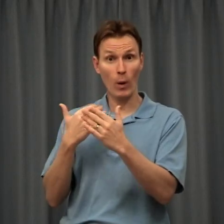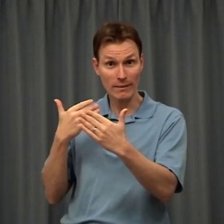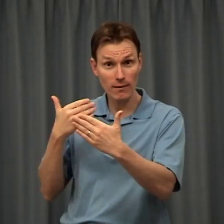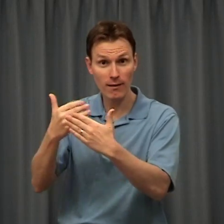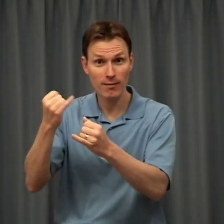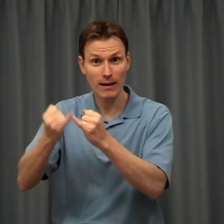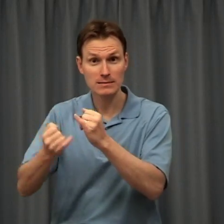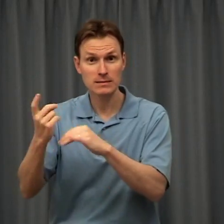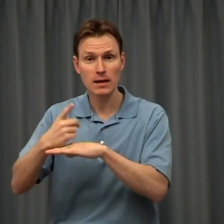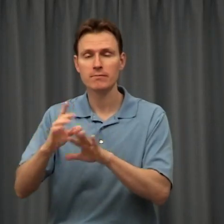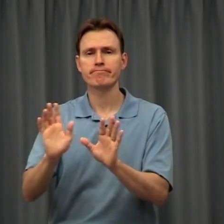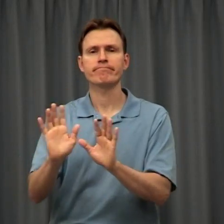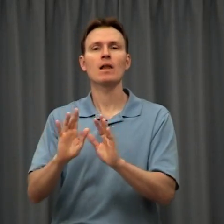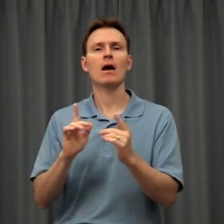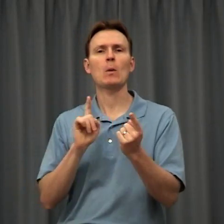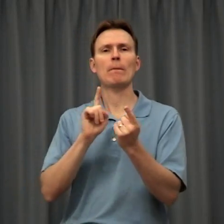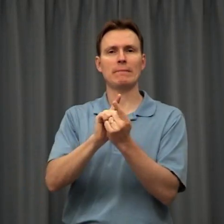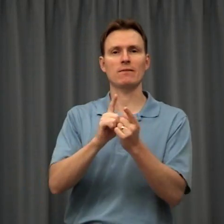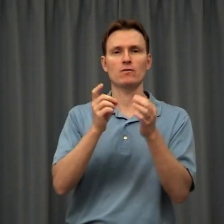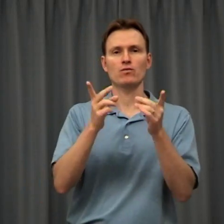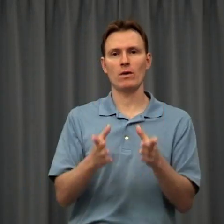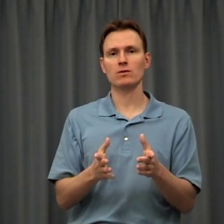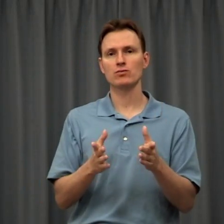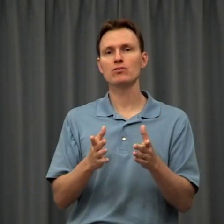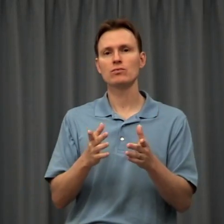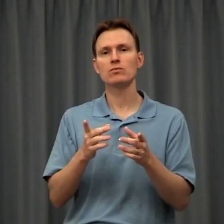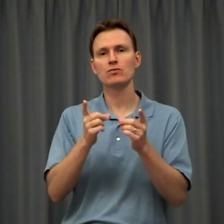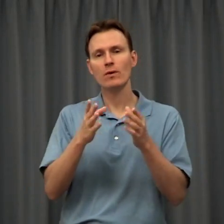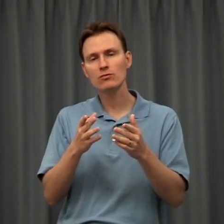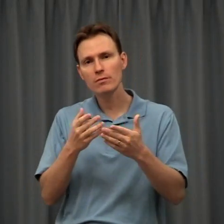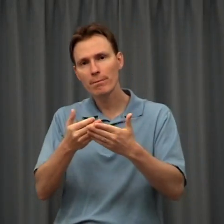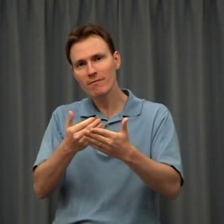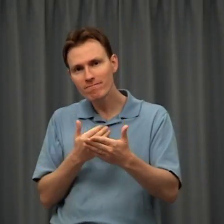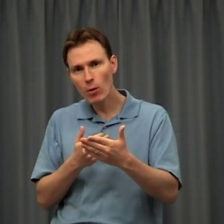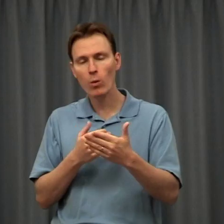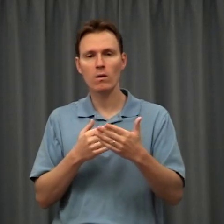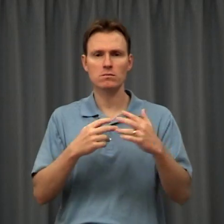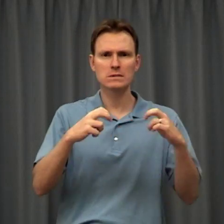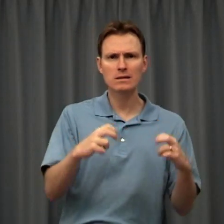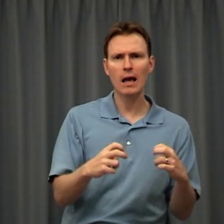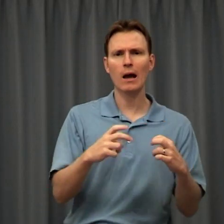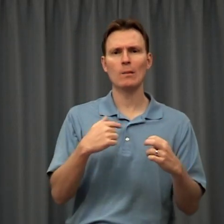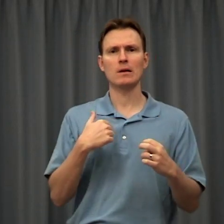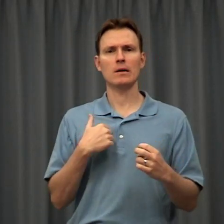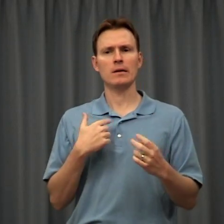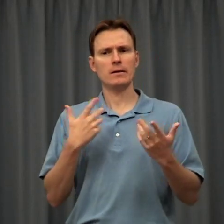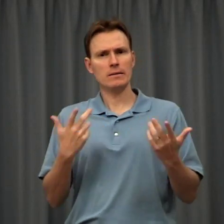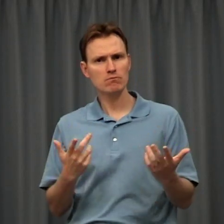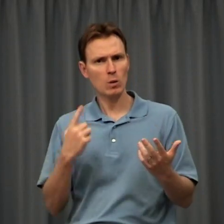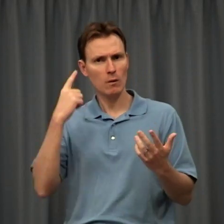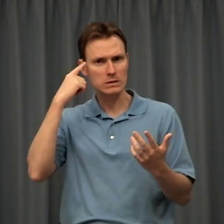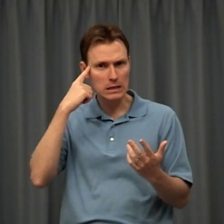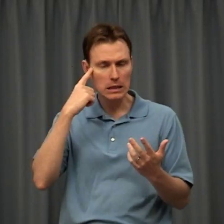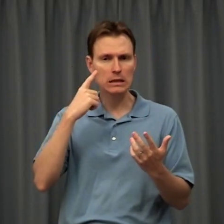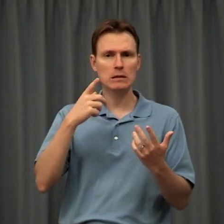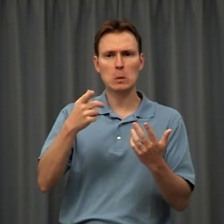like in the next 2 or 3 months, don't wait until the last minute. Meet the director. Ask what they think.